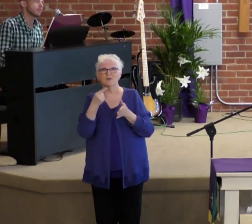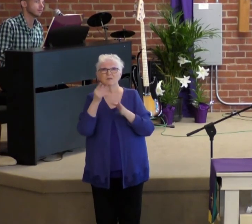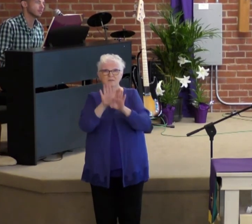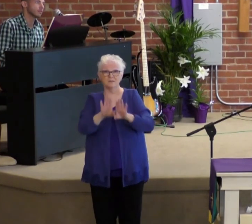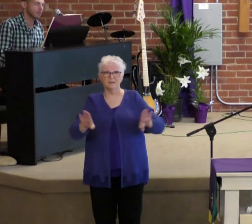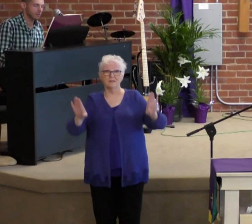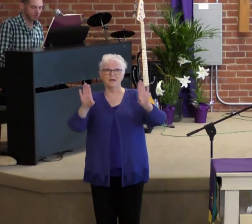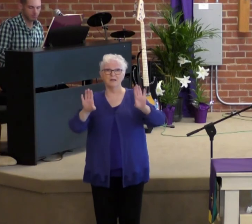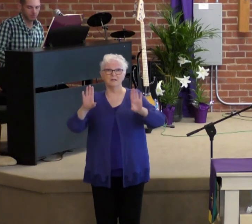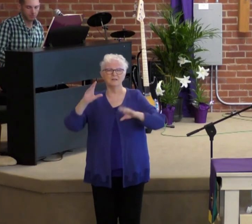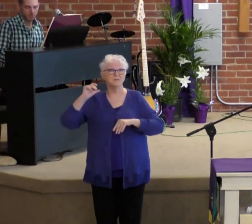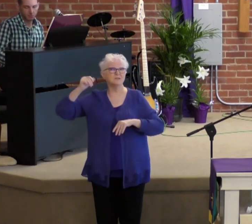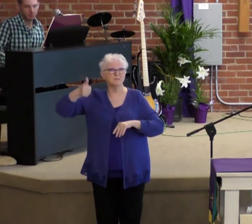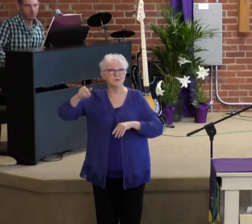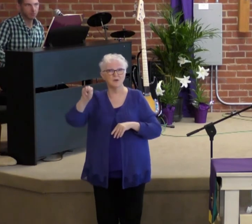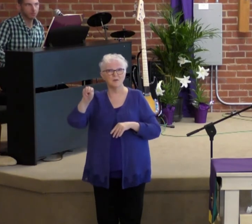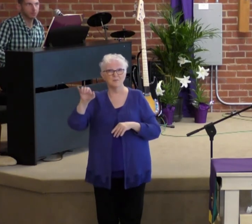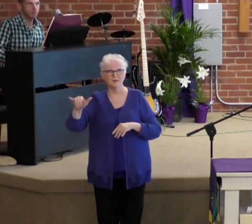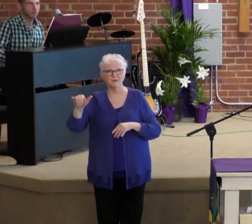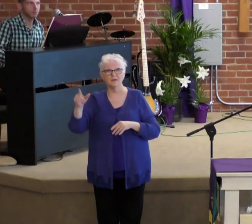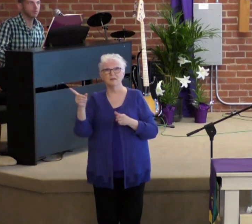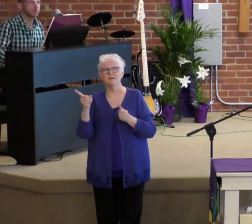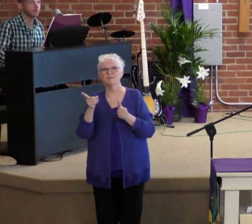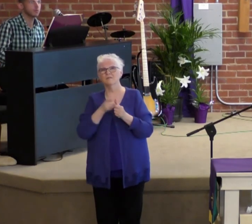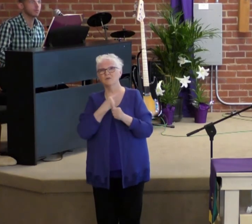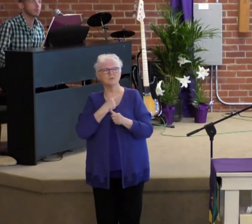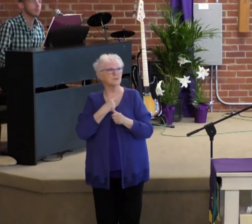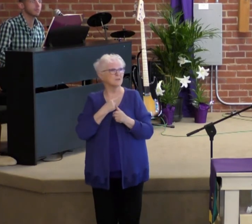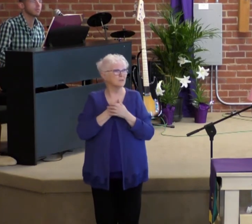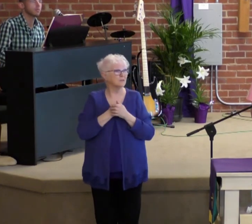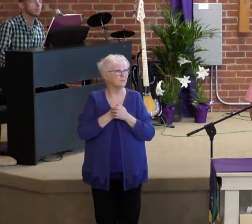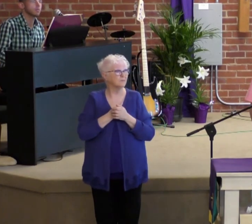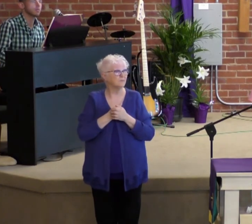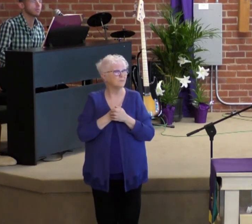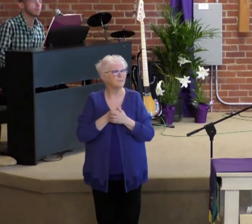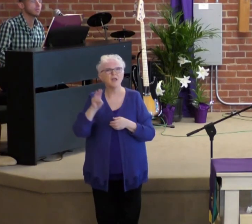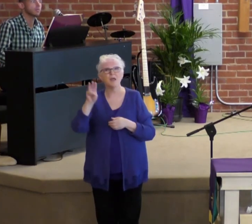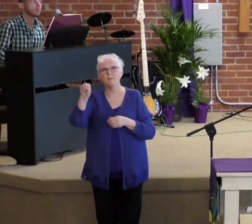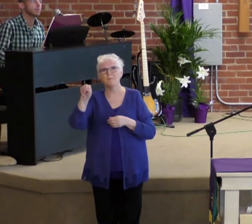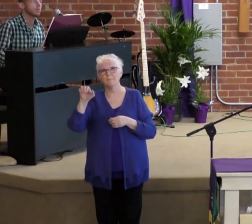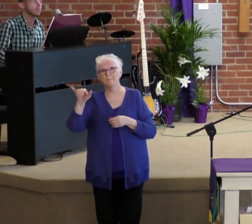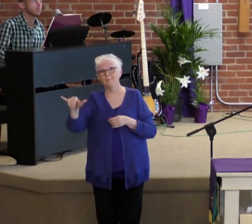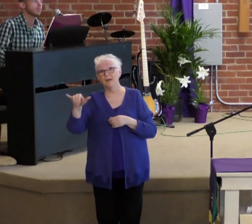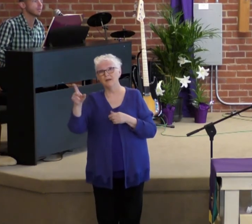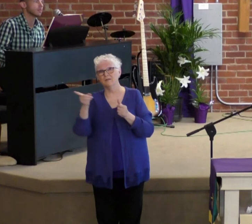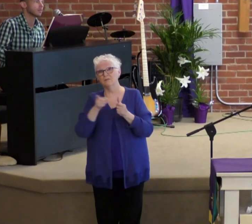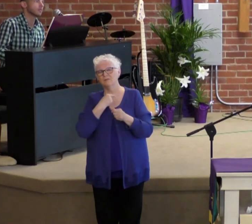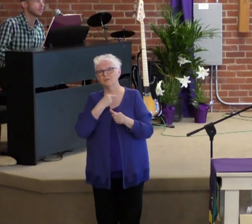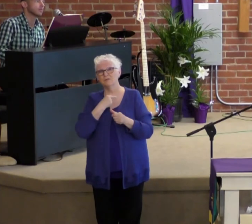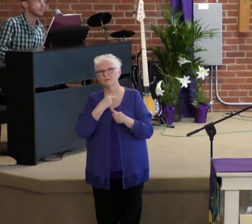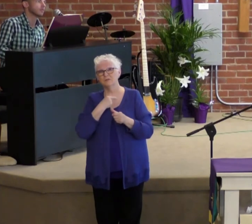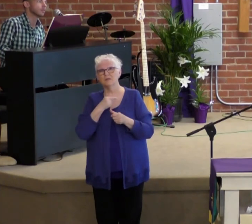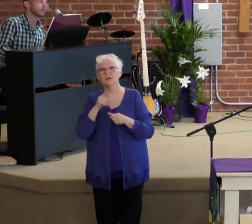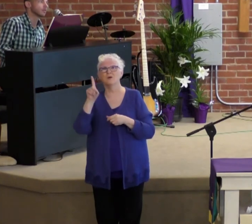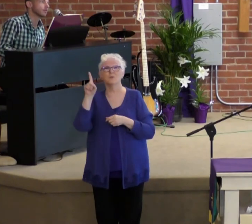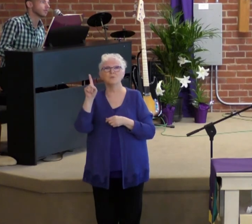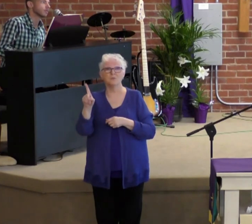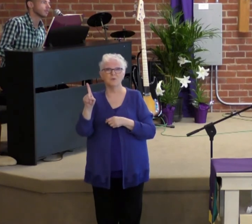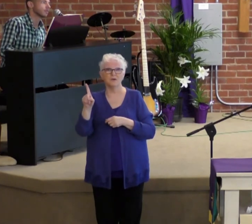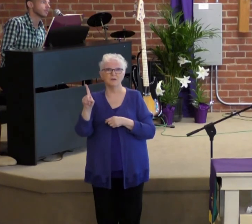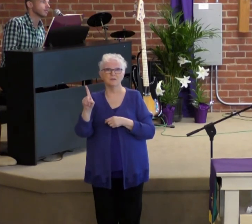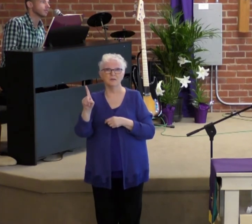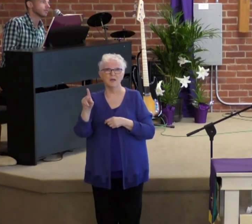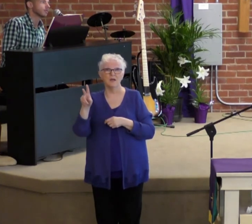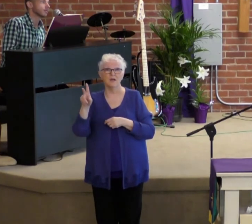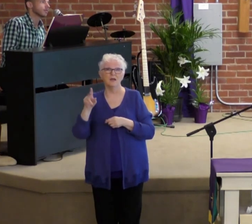1st, at 2 o'clock in the afternoon. 1 o'clock, I'm sorry. It's 1 o'clock. I apologize. It will be 1 o'clock in the